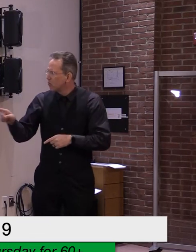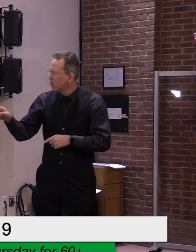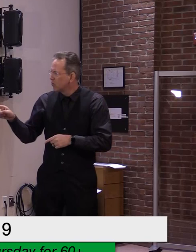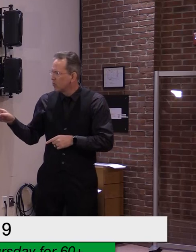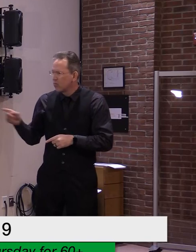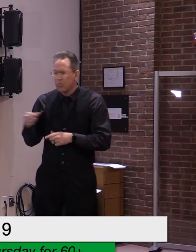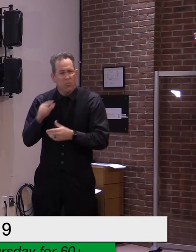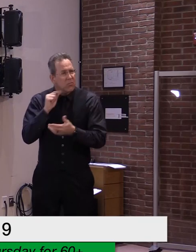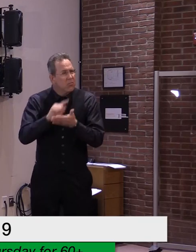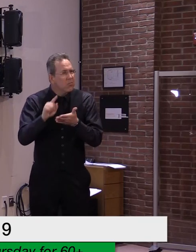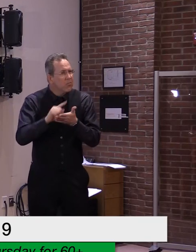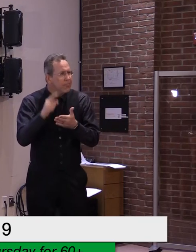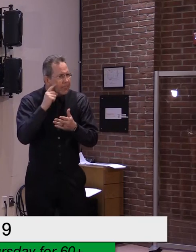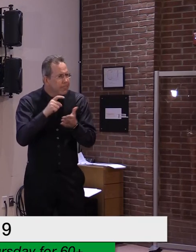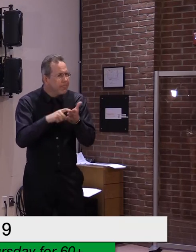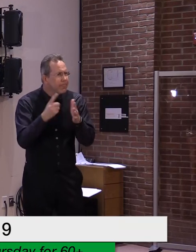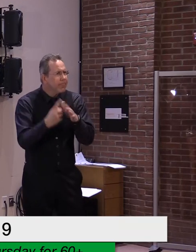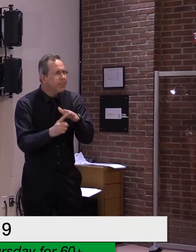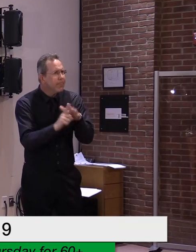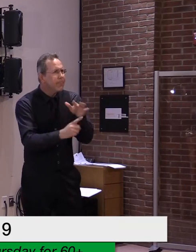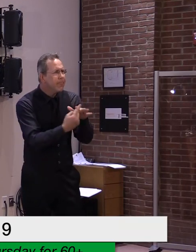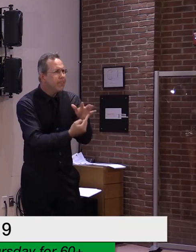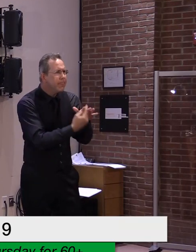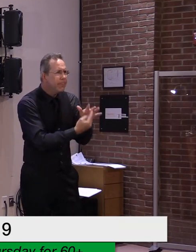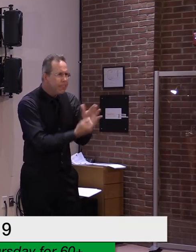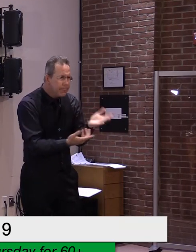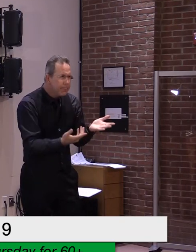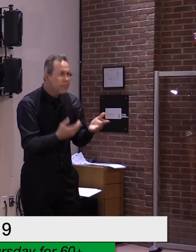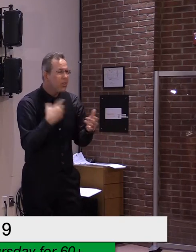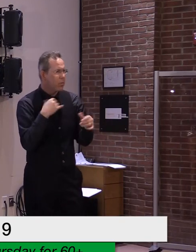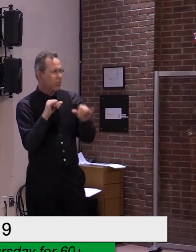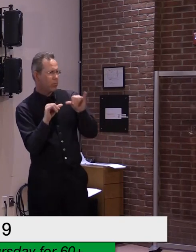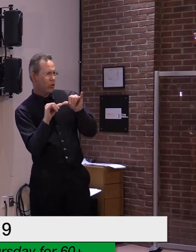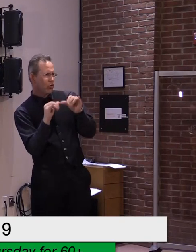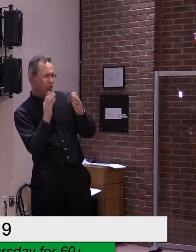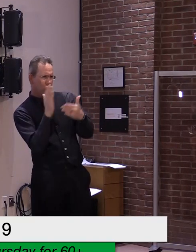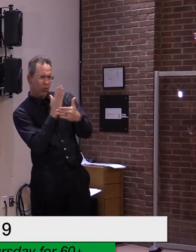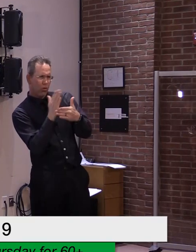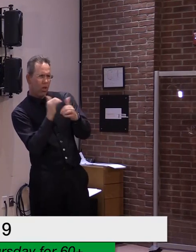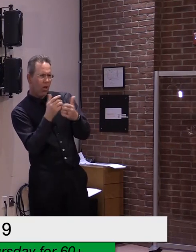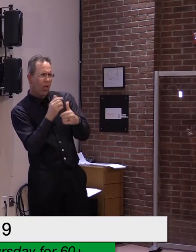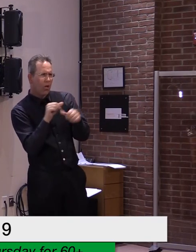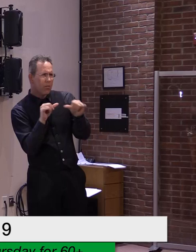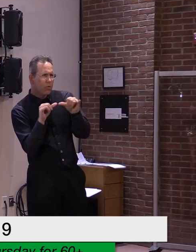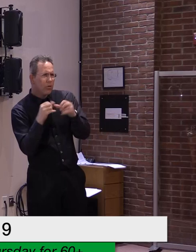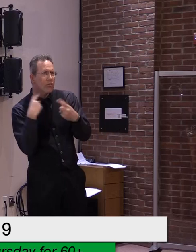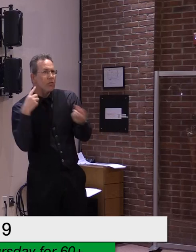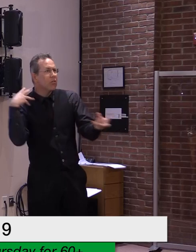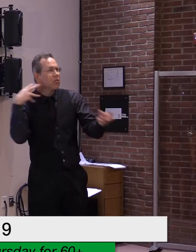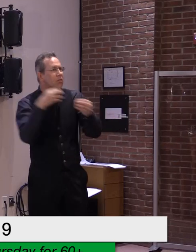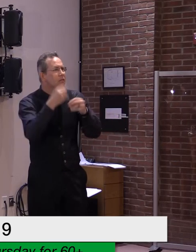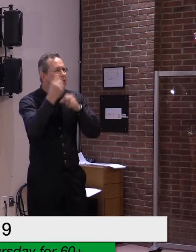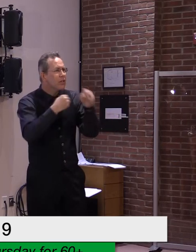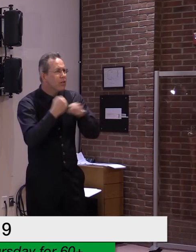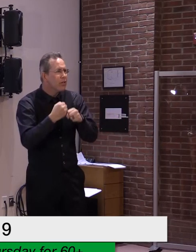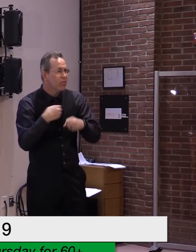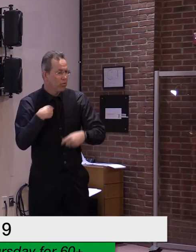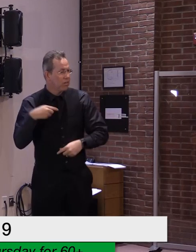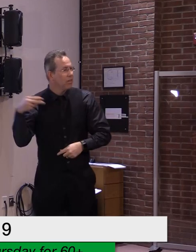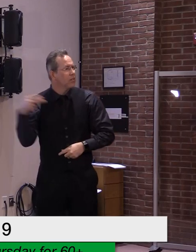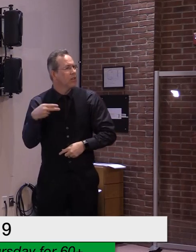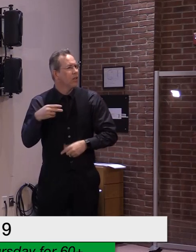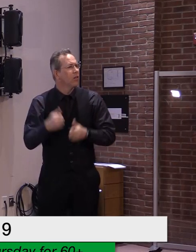time. Measuring from the start of the year, Vermont has had the second lowest per capita fatality rate in the